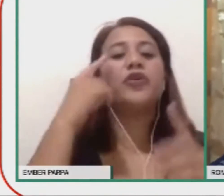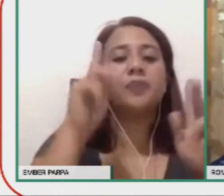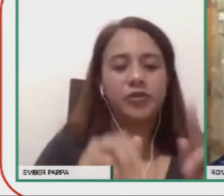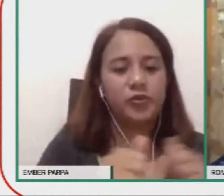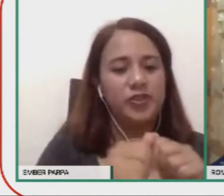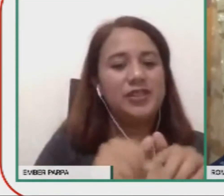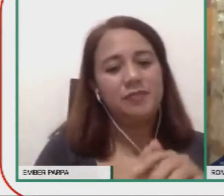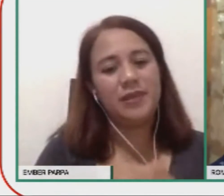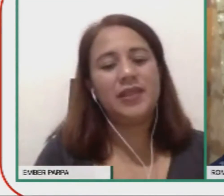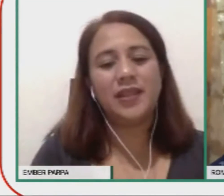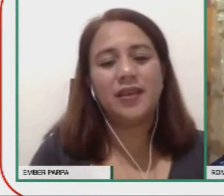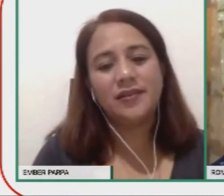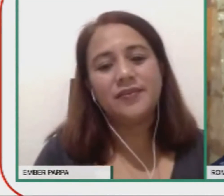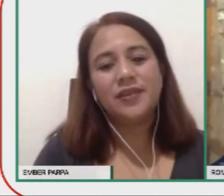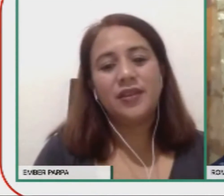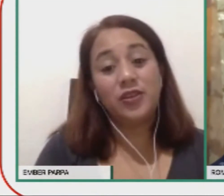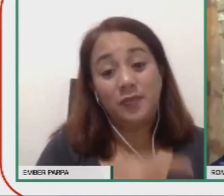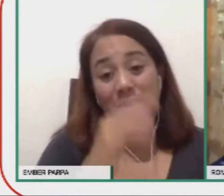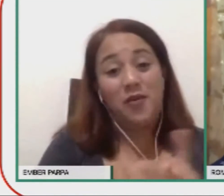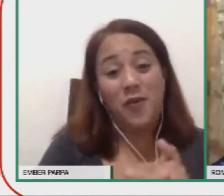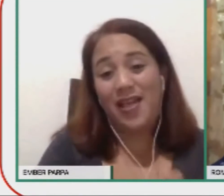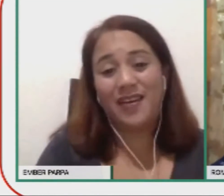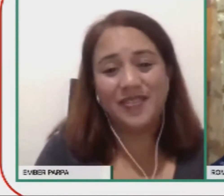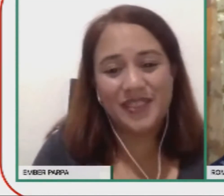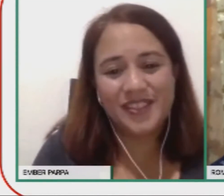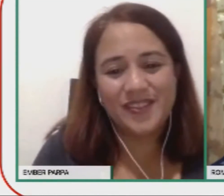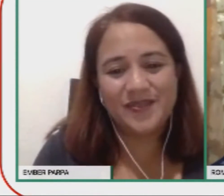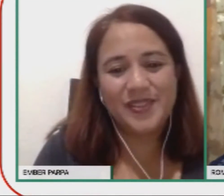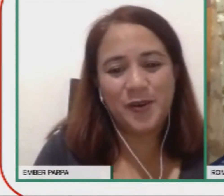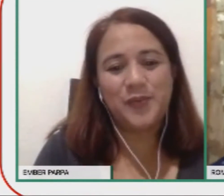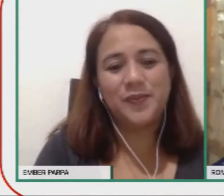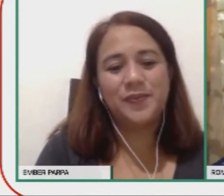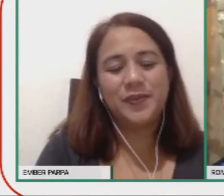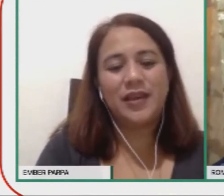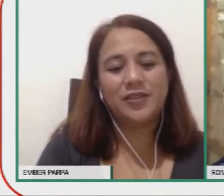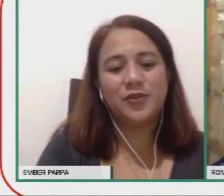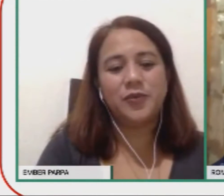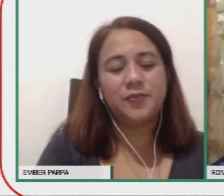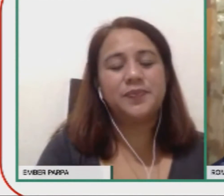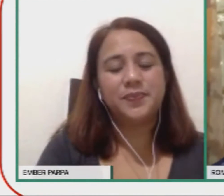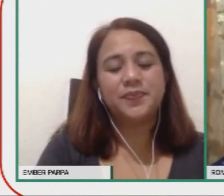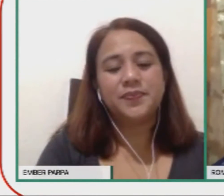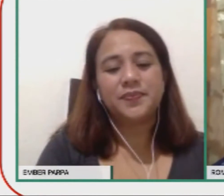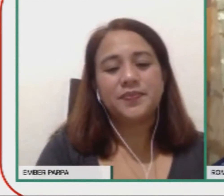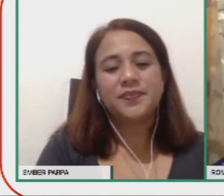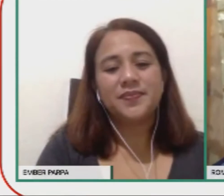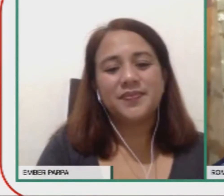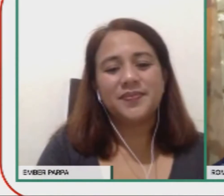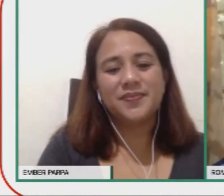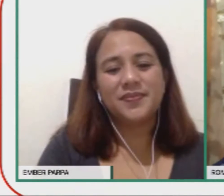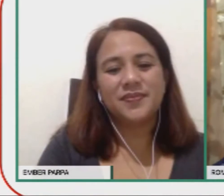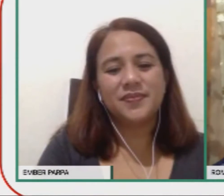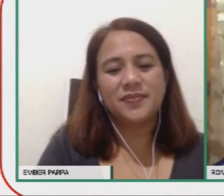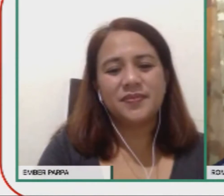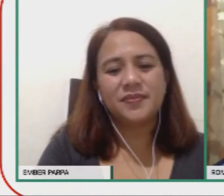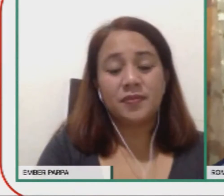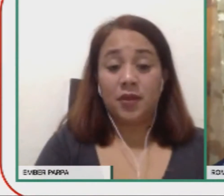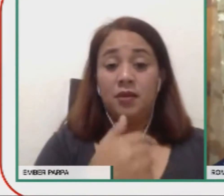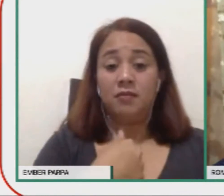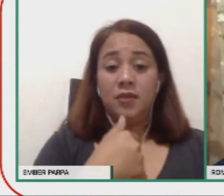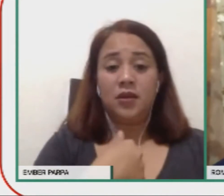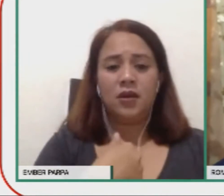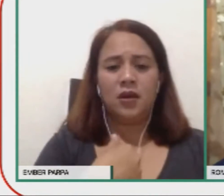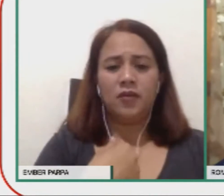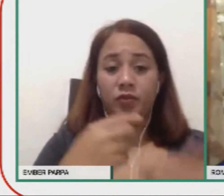the person with disability. Yun ang paniniwala ko, Mr. Ron. Yes. Sir Ron. Ako, I had a very